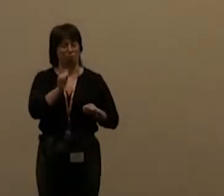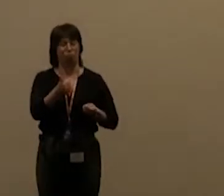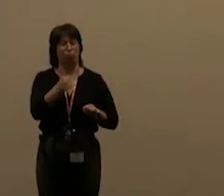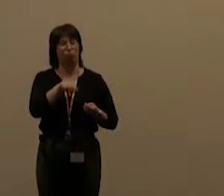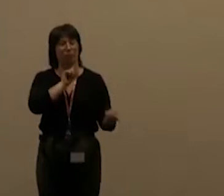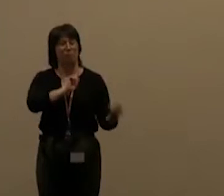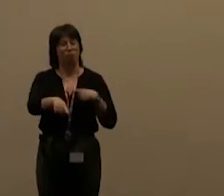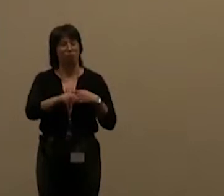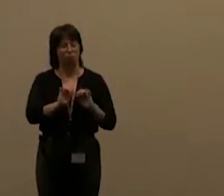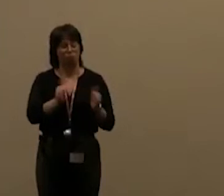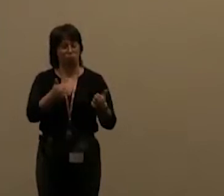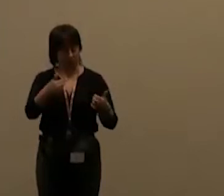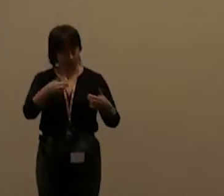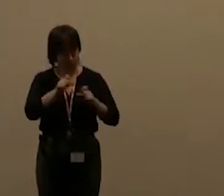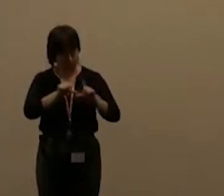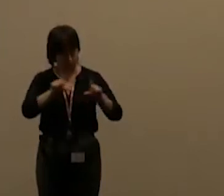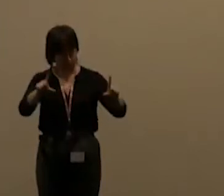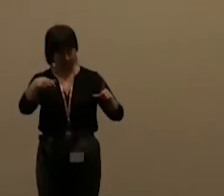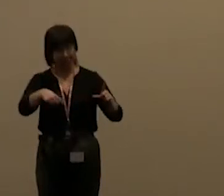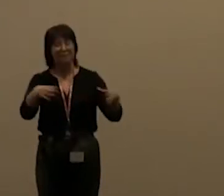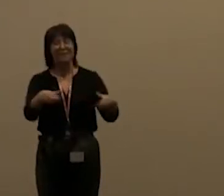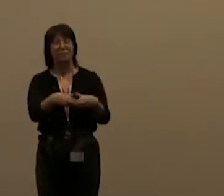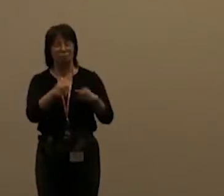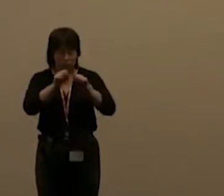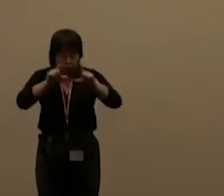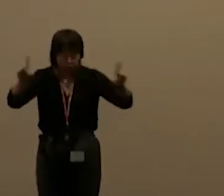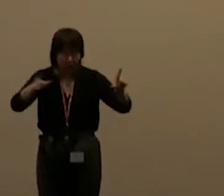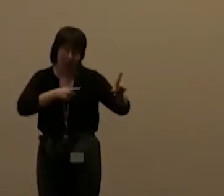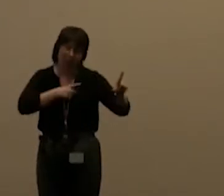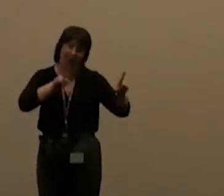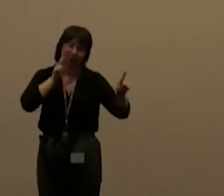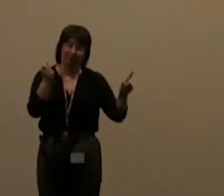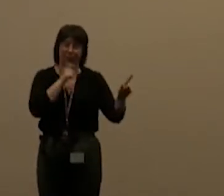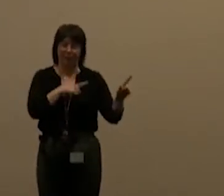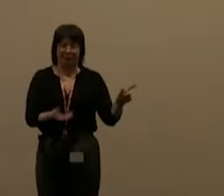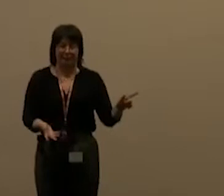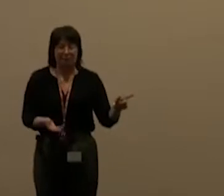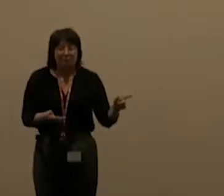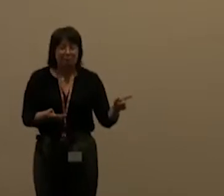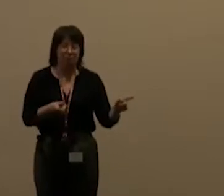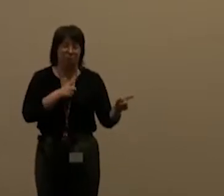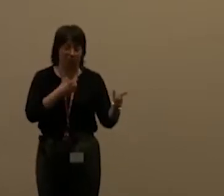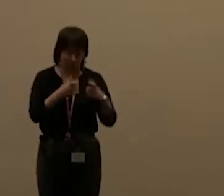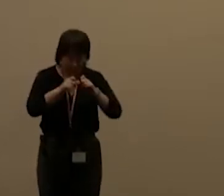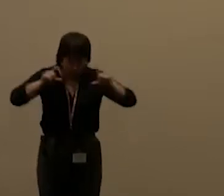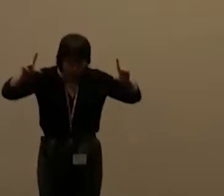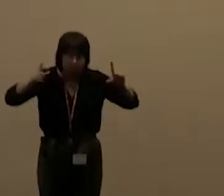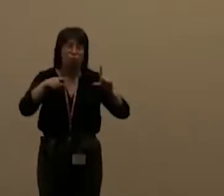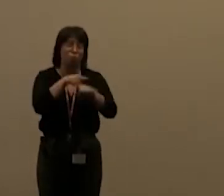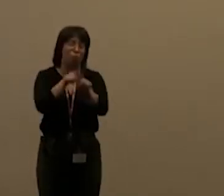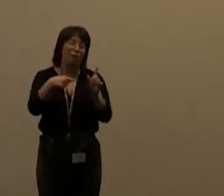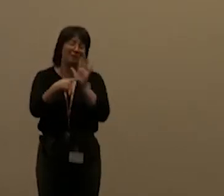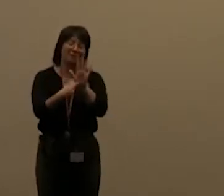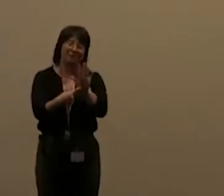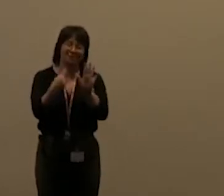good these look in the Teams context of these apps. And I'm zoomed in a bit. That's just why it looks a little weird, just because of how much I'm zoomed in so you can see the